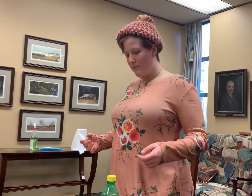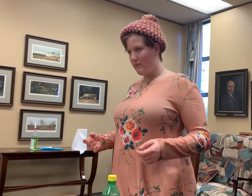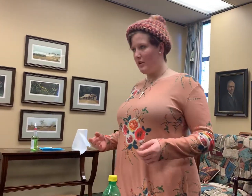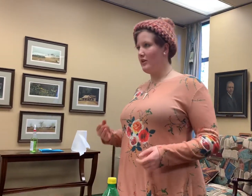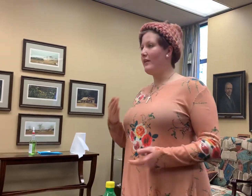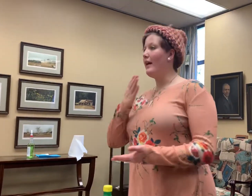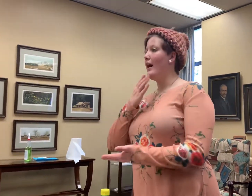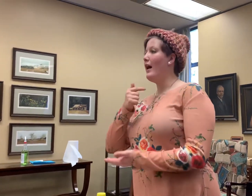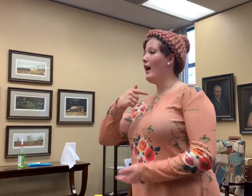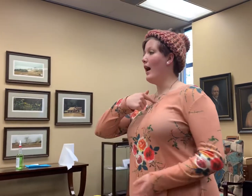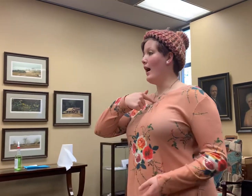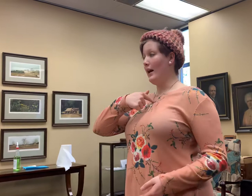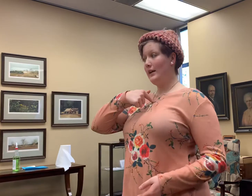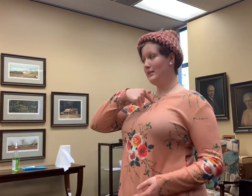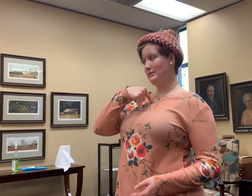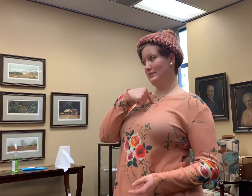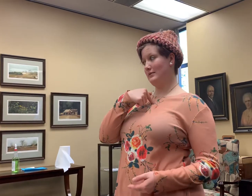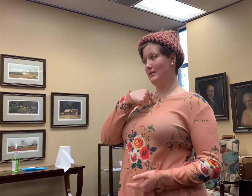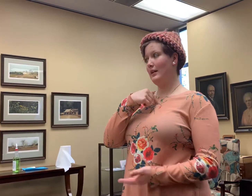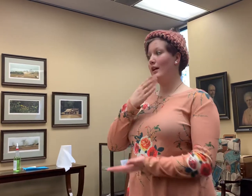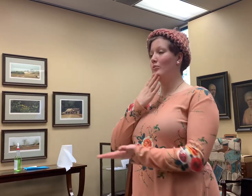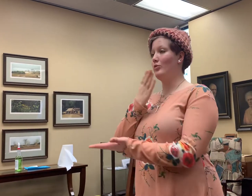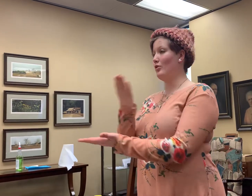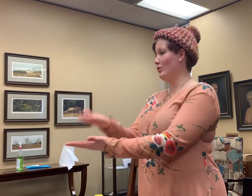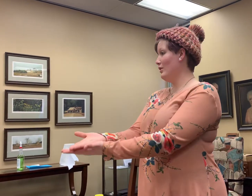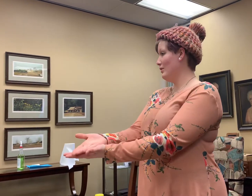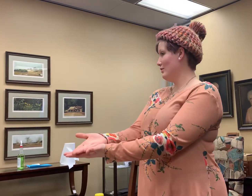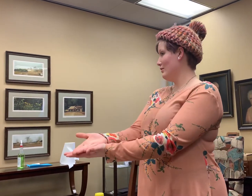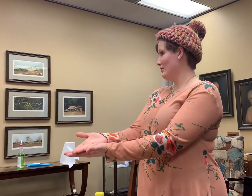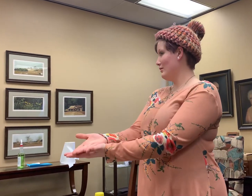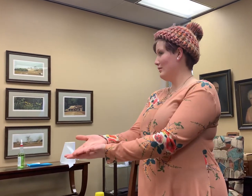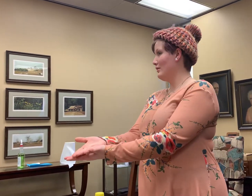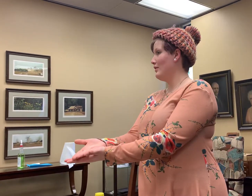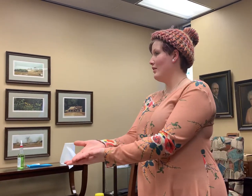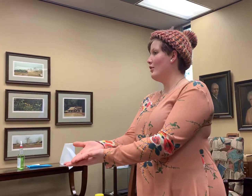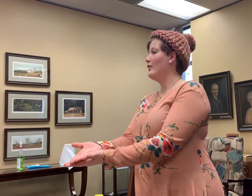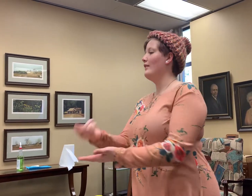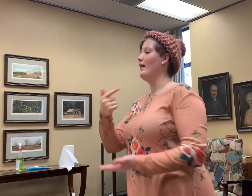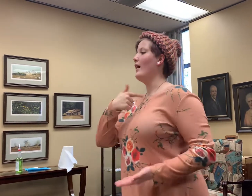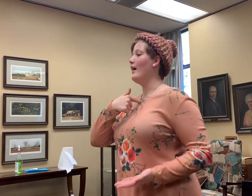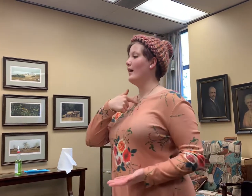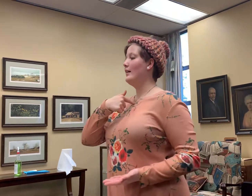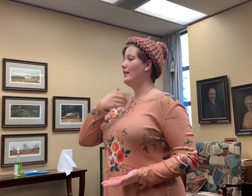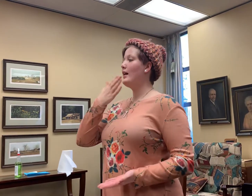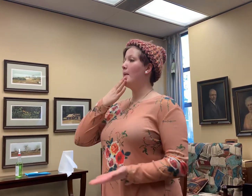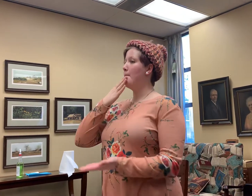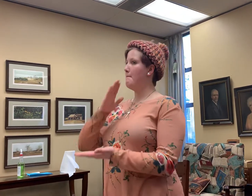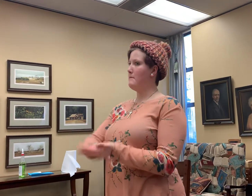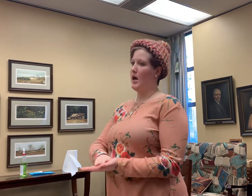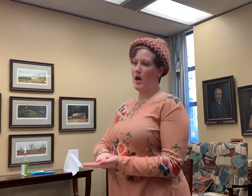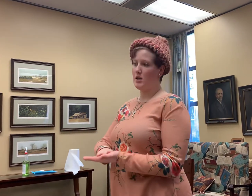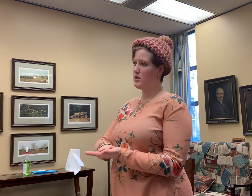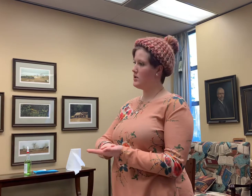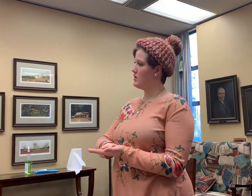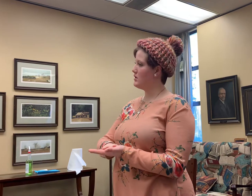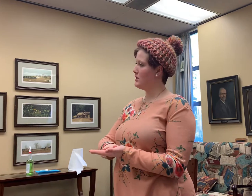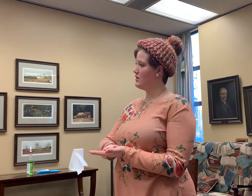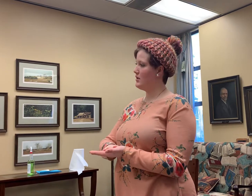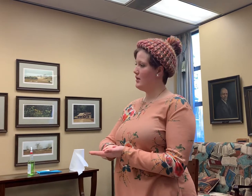You can say, I am good. Say, I bad. It's